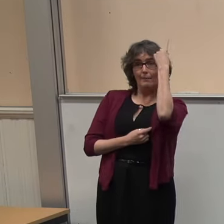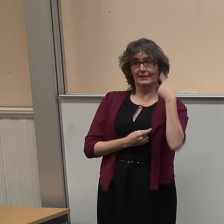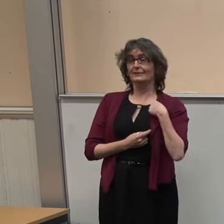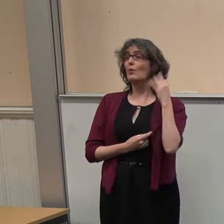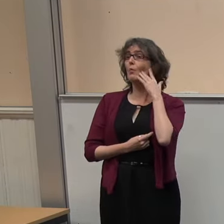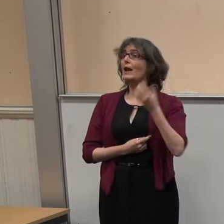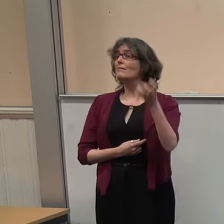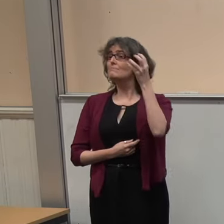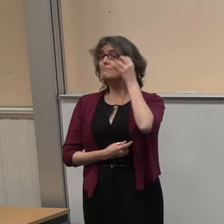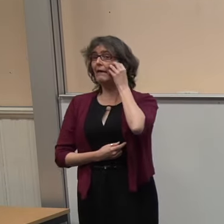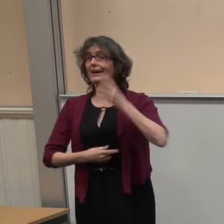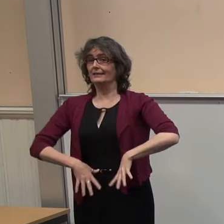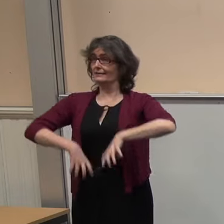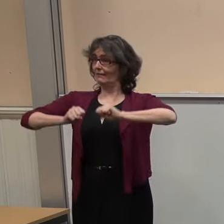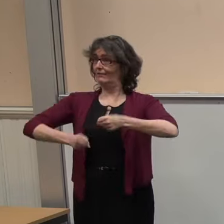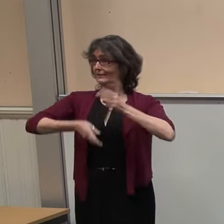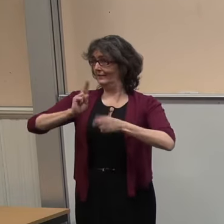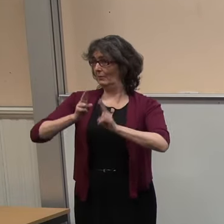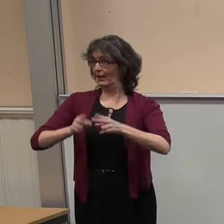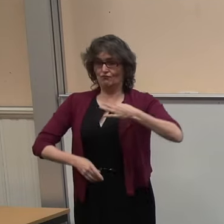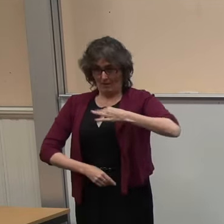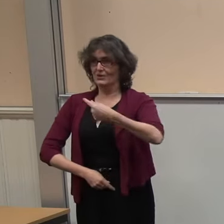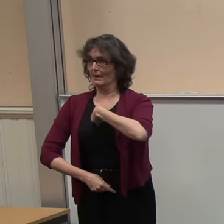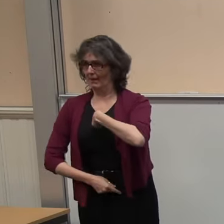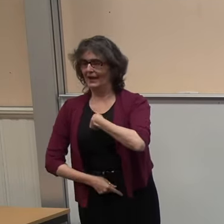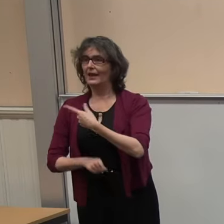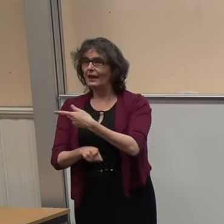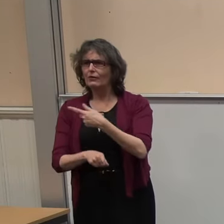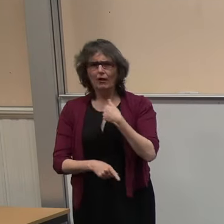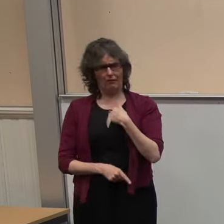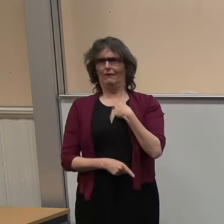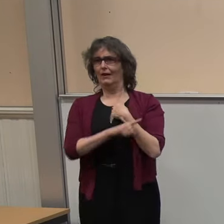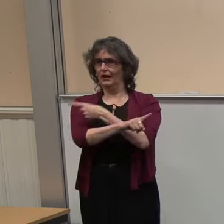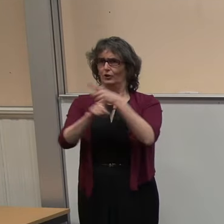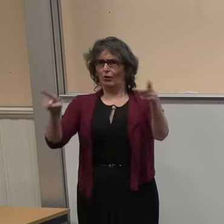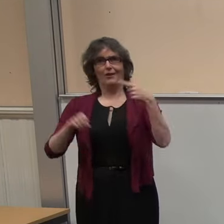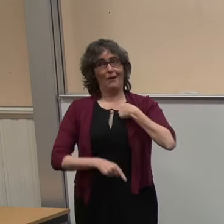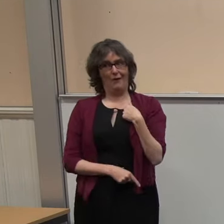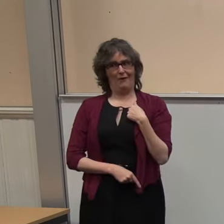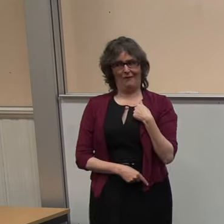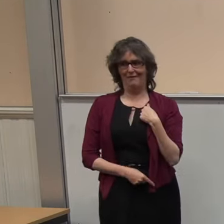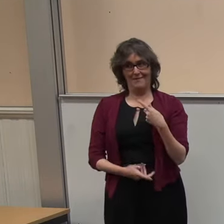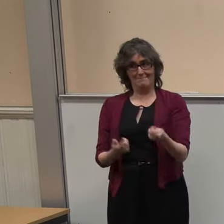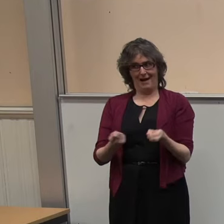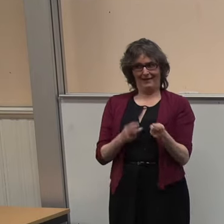Marion started performing Michael was, my God, Michael looks good in a dress.